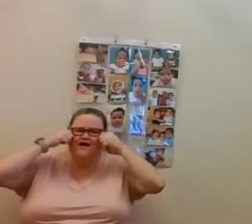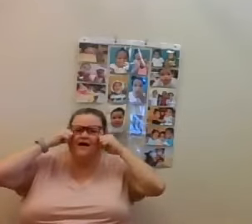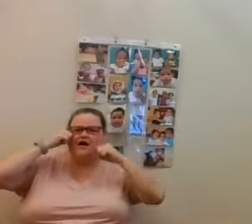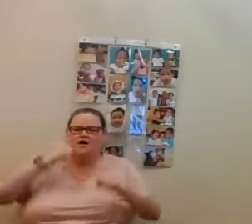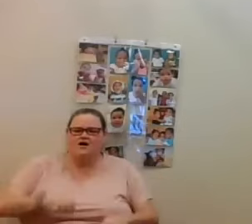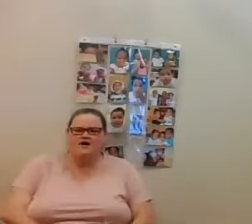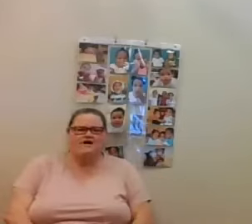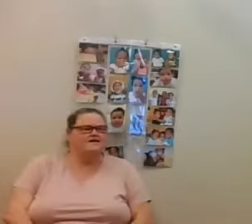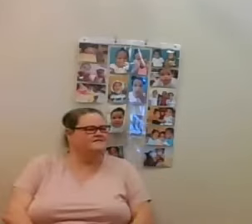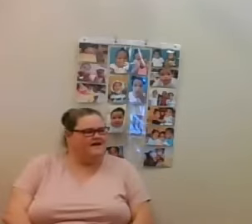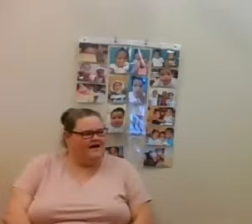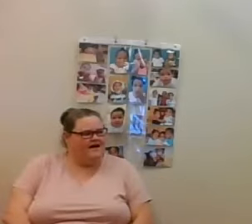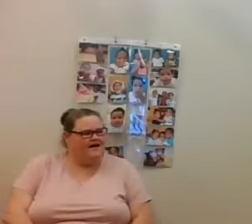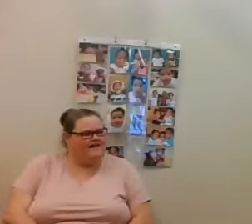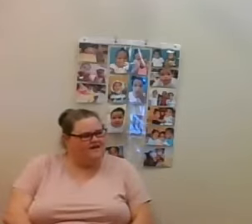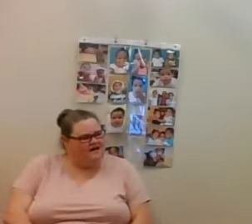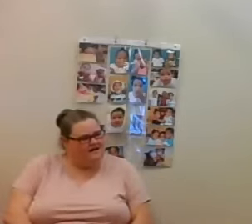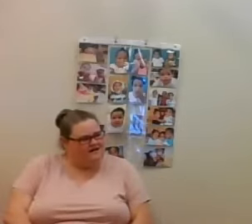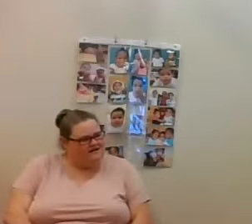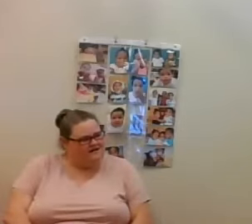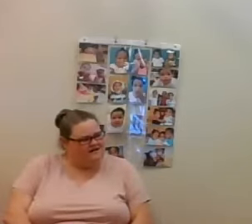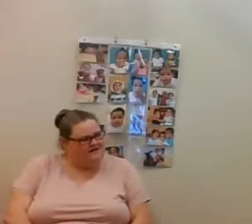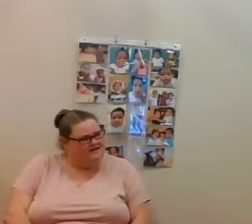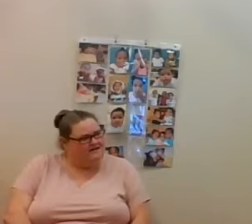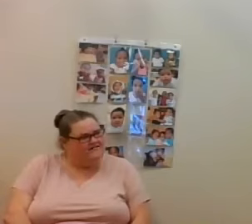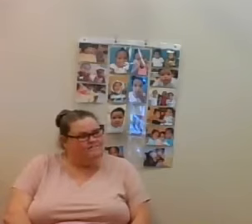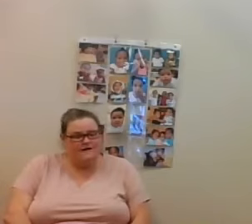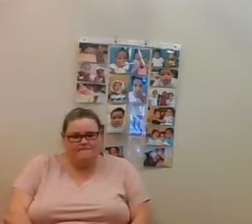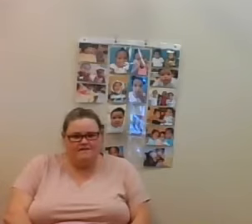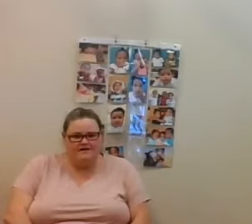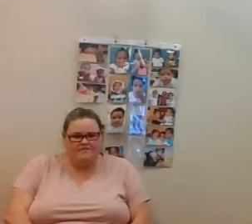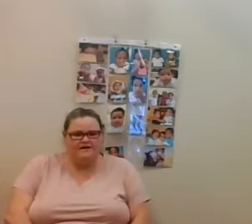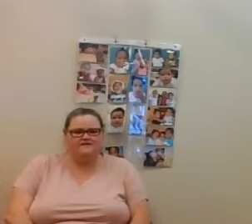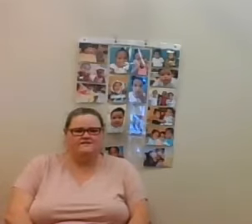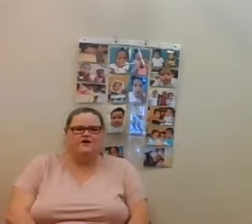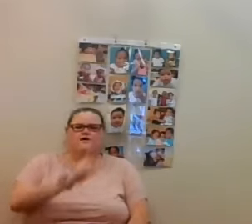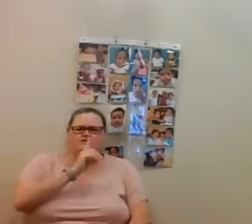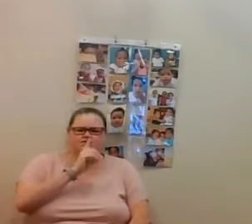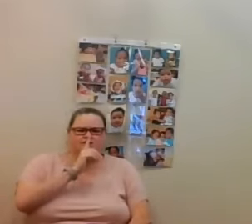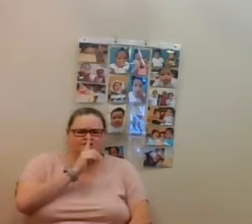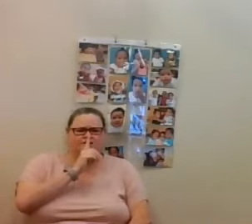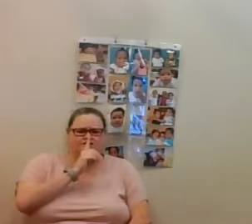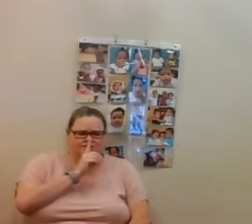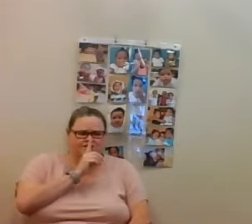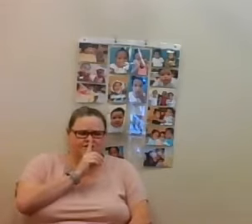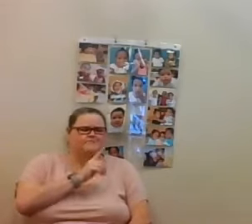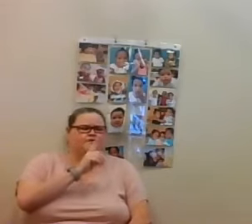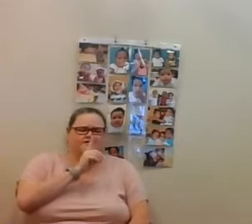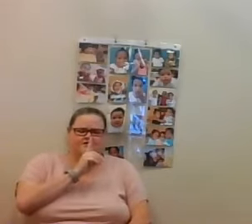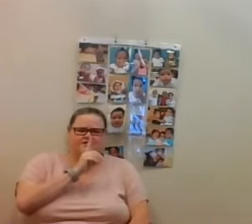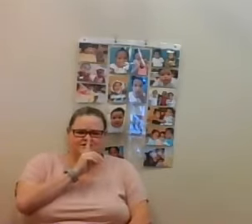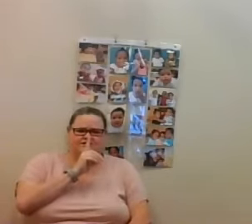wah all day long. The people on the bus go